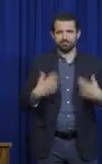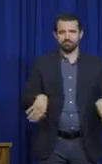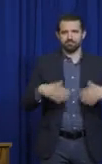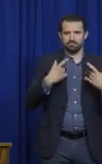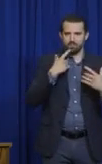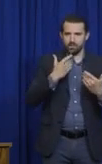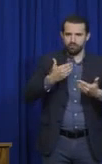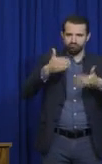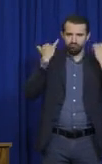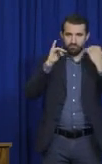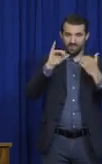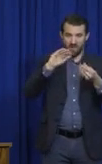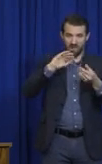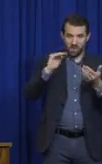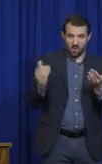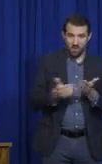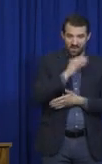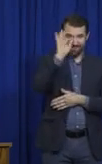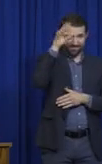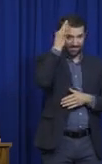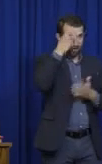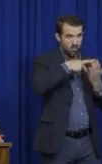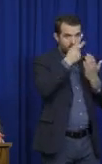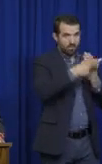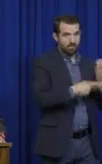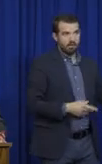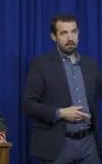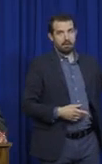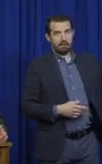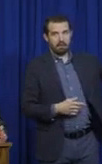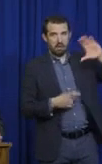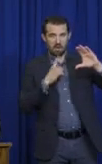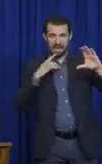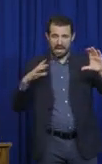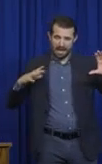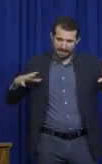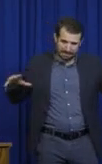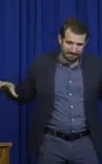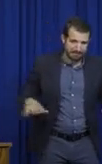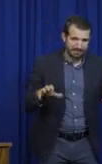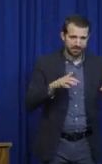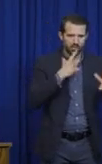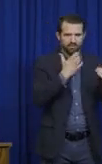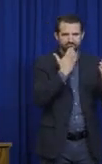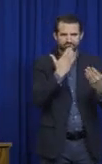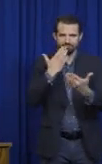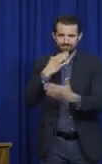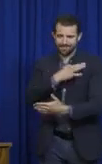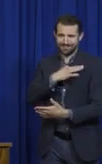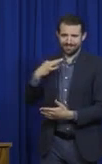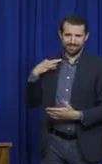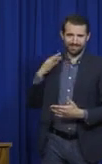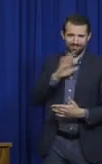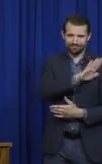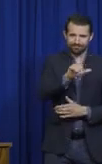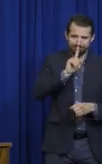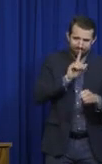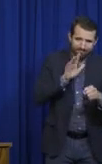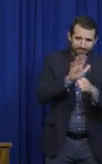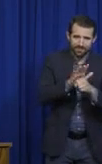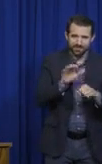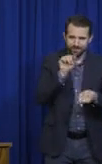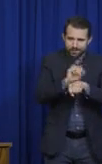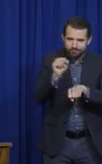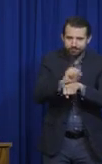tremendous effort, and I'd like to thank my staff for their incredible hard work and dedication. I also want to thank